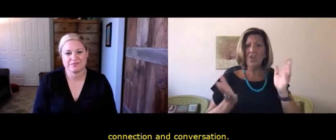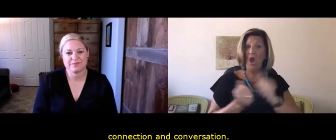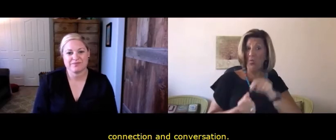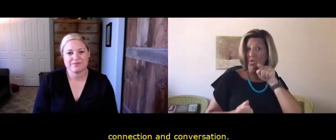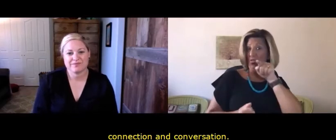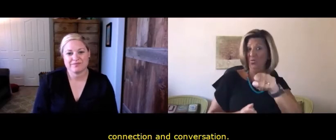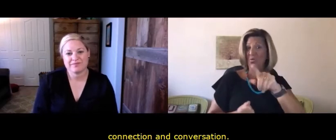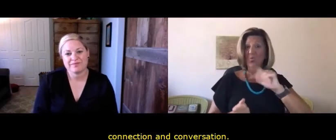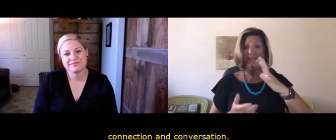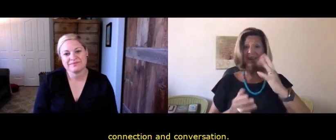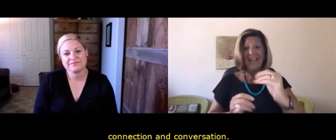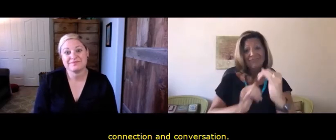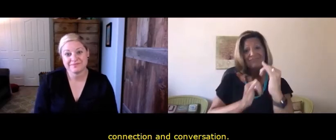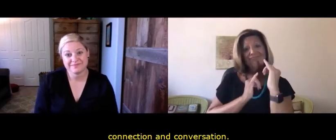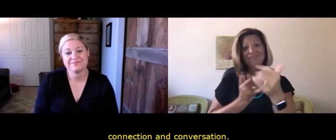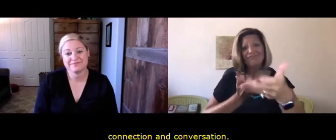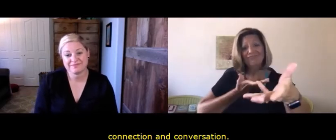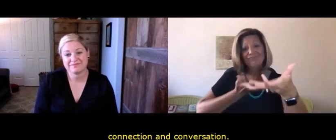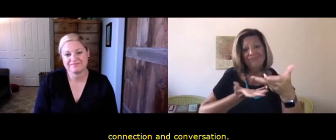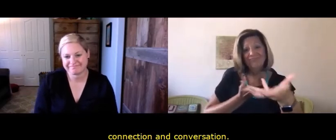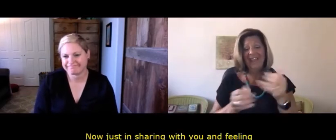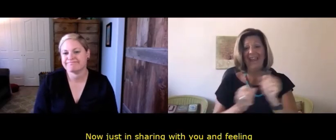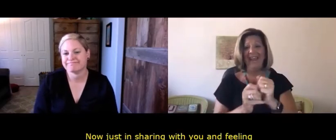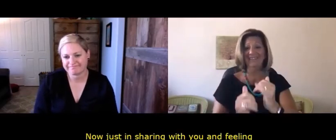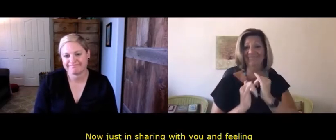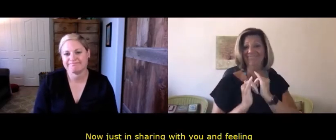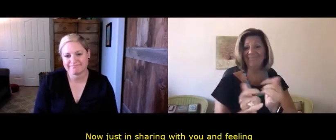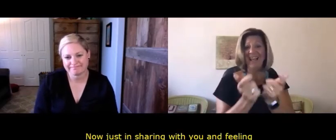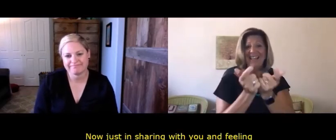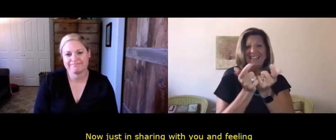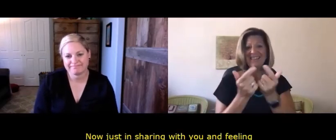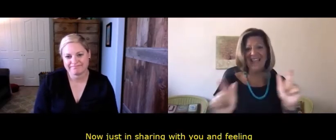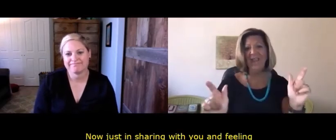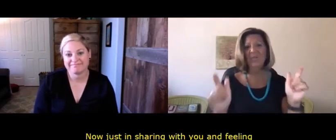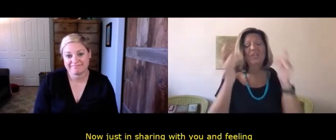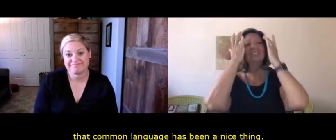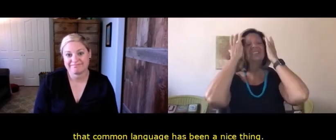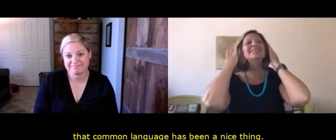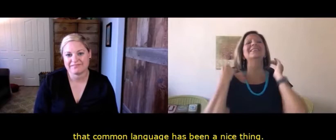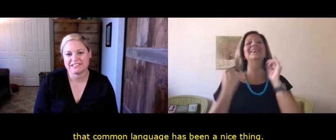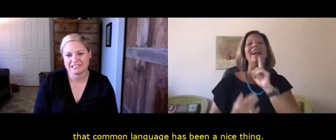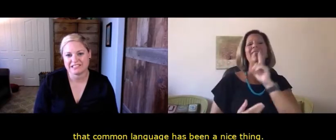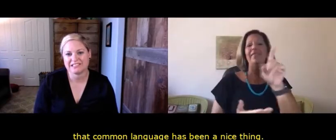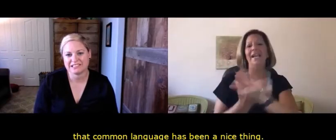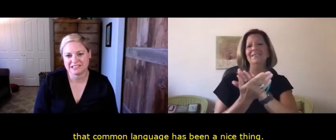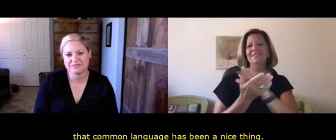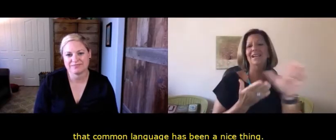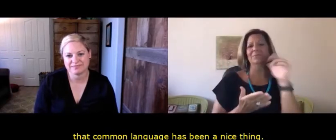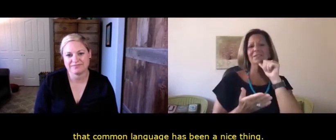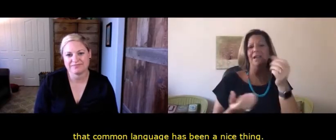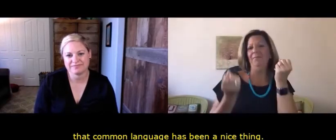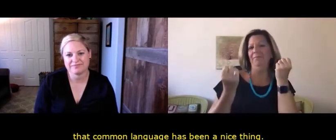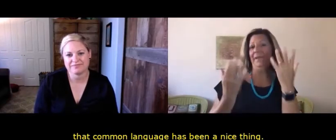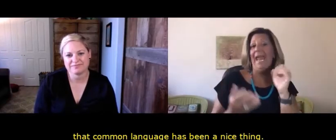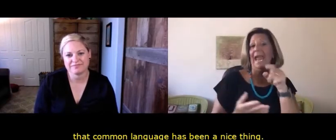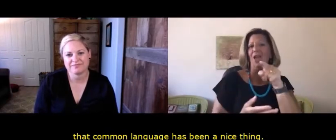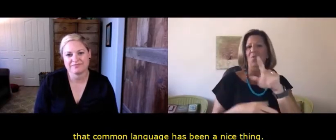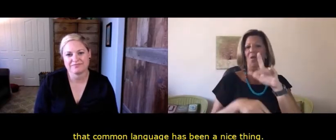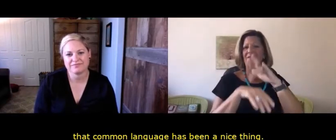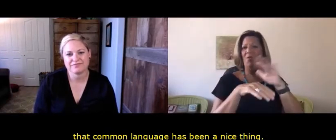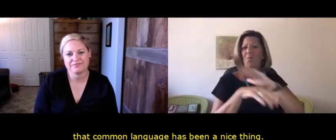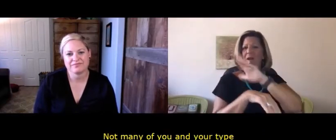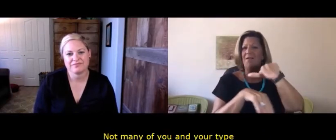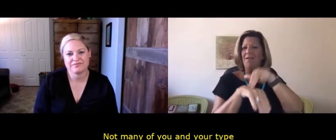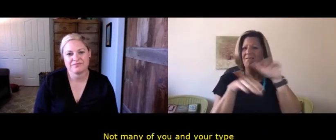of connection and conversation. Now, just in sharing with you and feeling that common language has been a